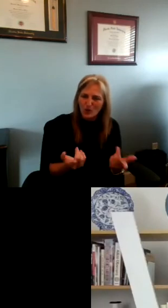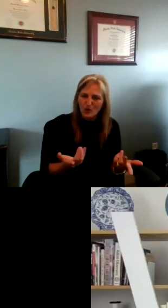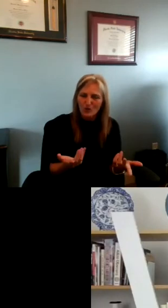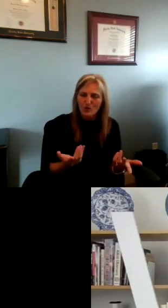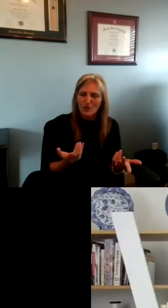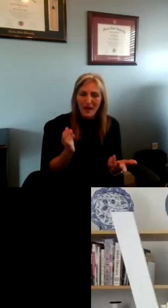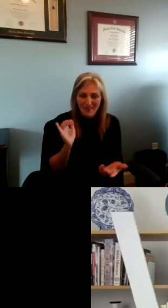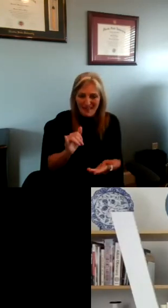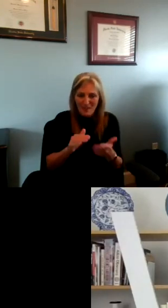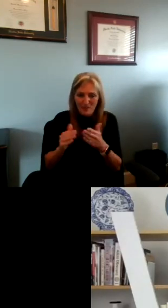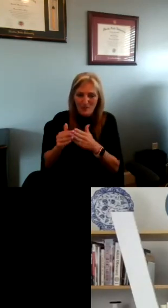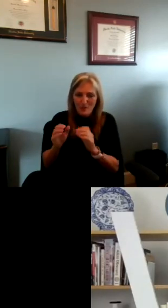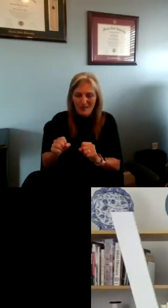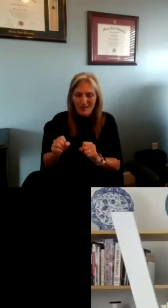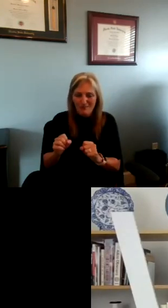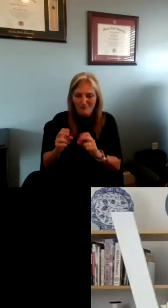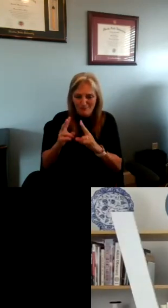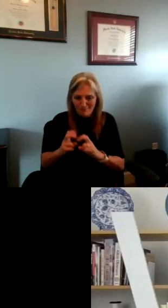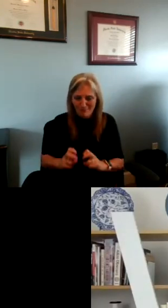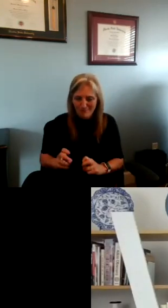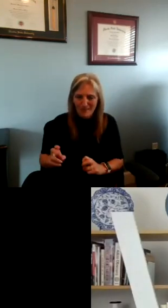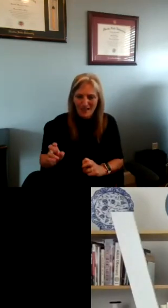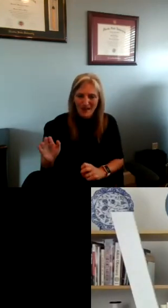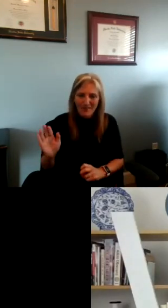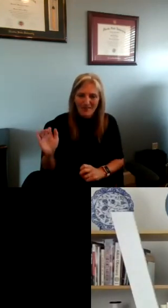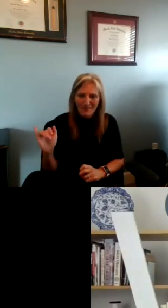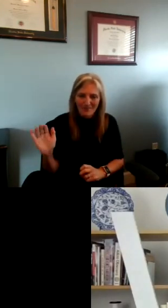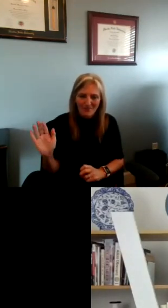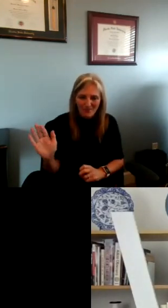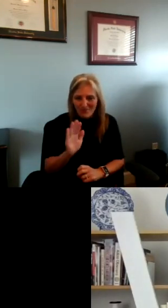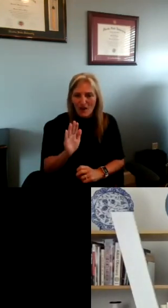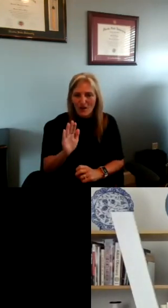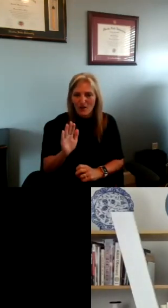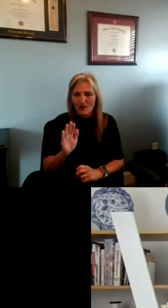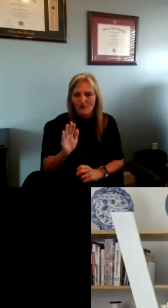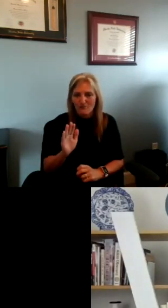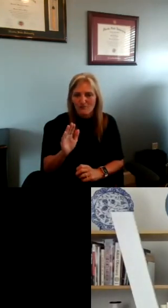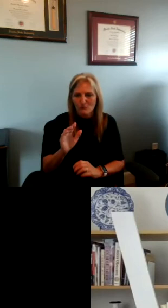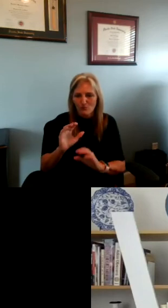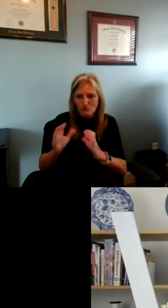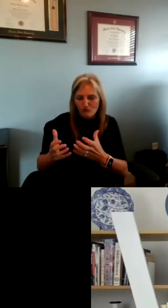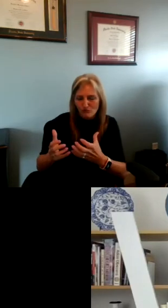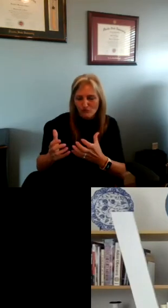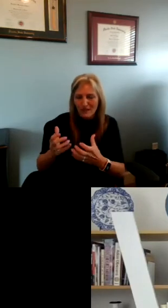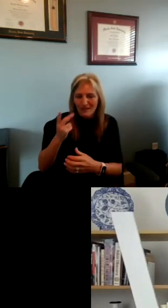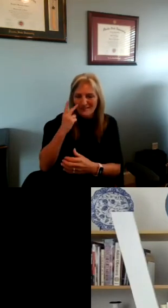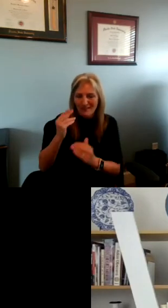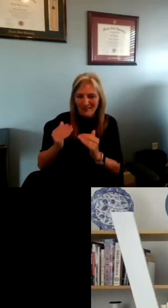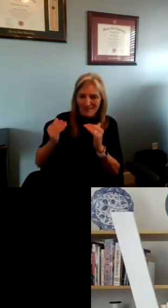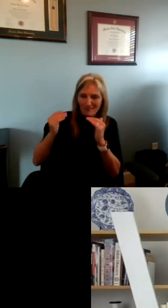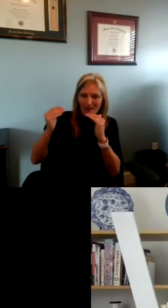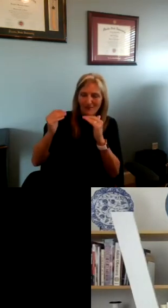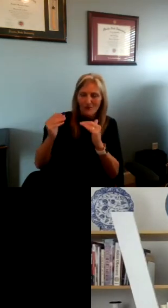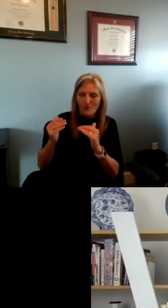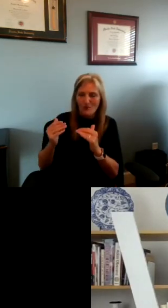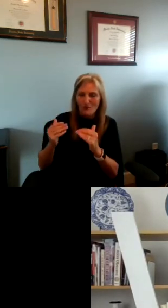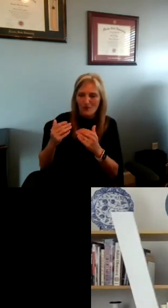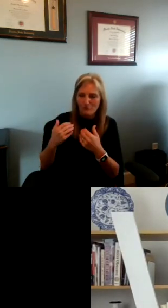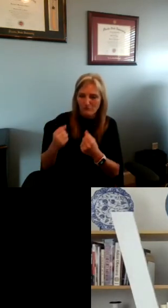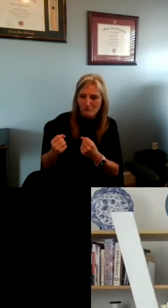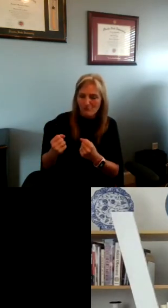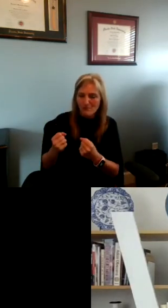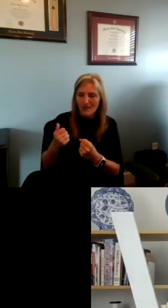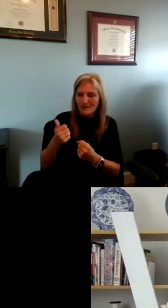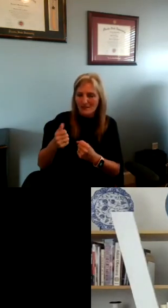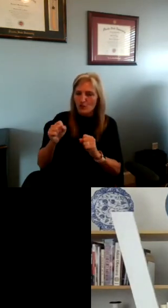its own circle and see the level of well-being that they could